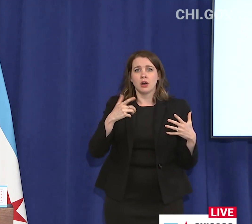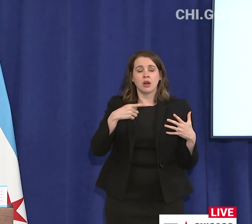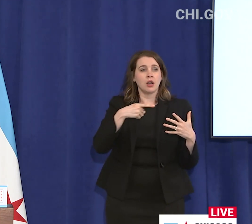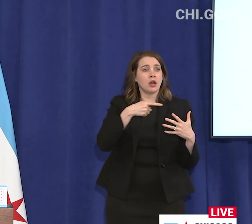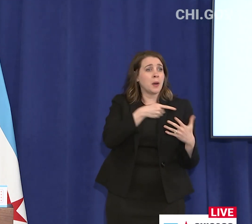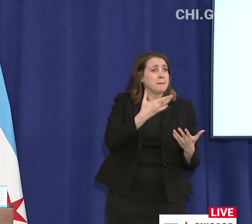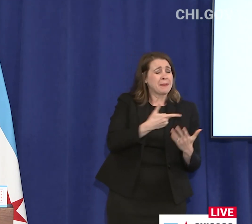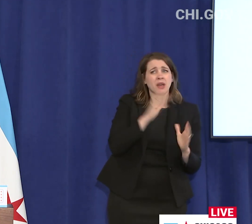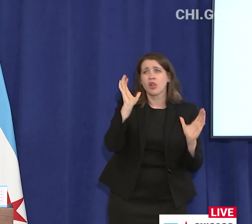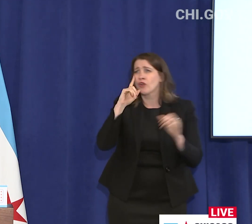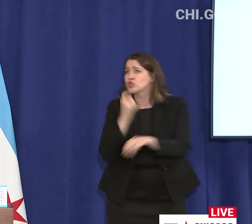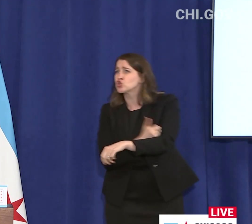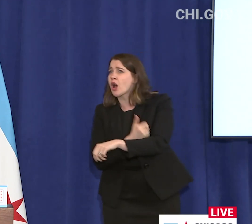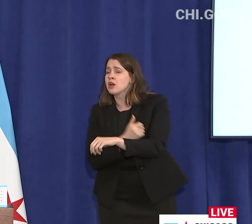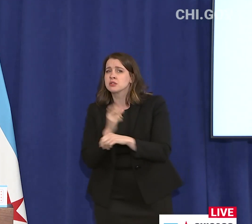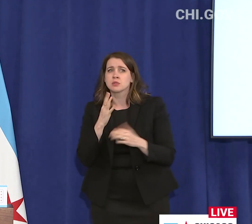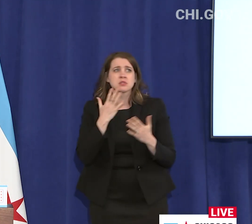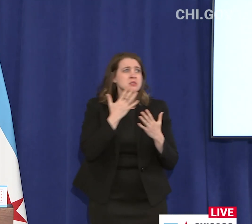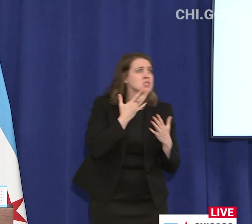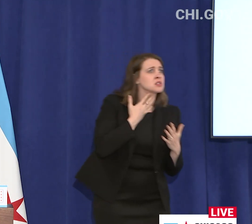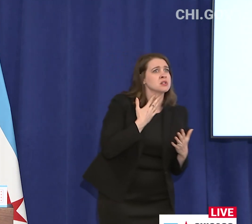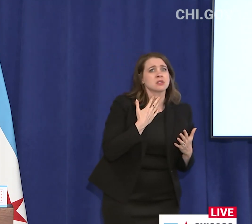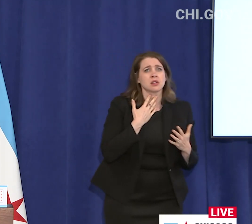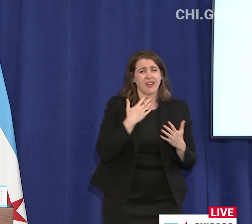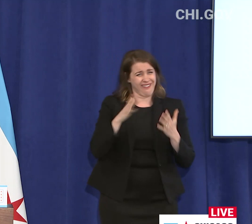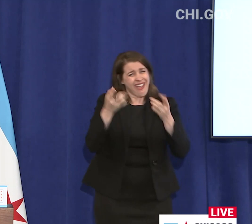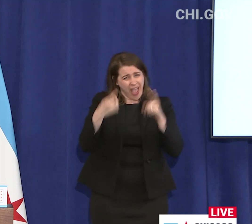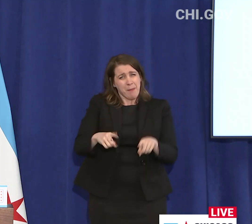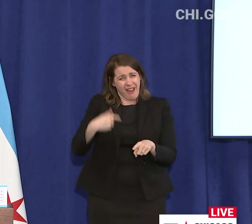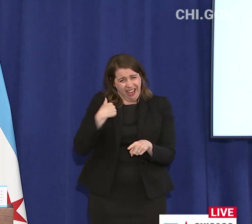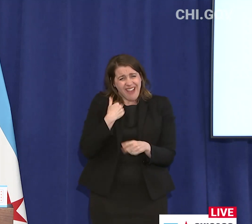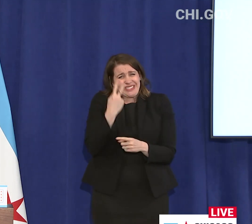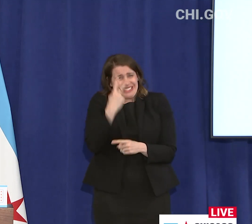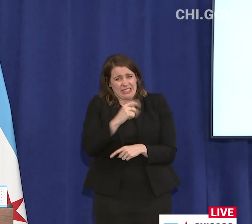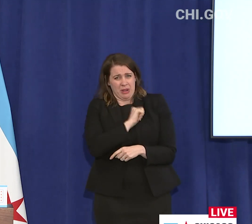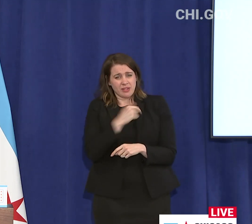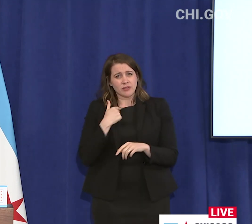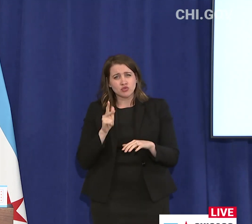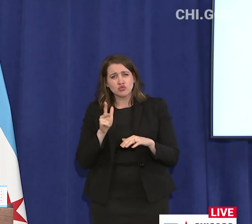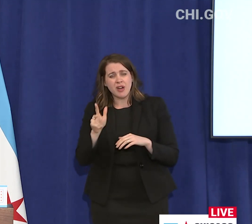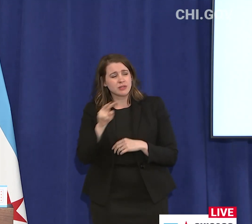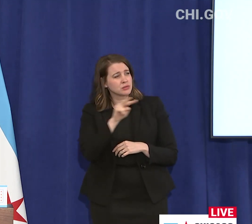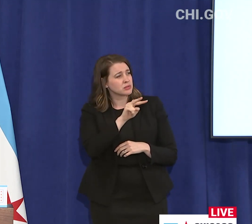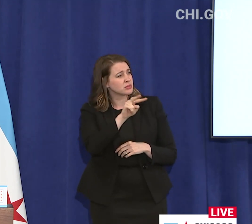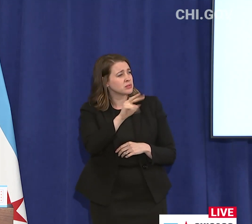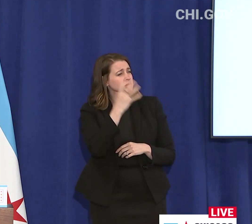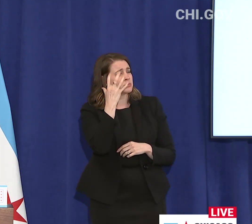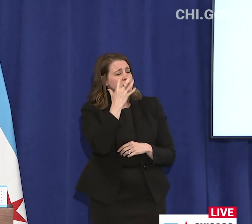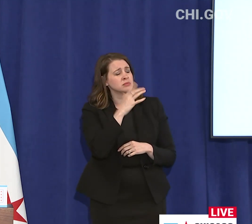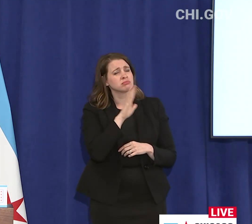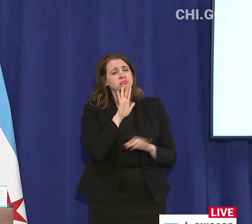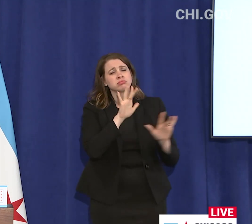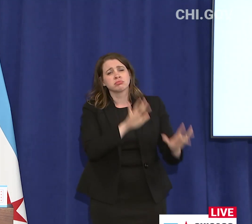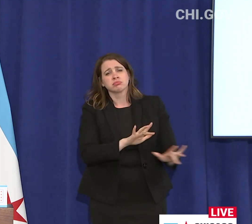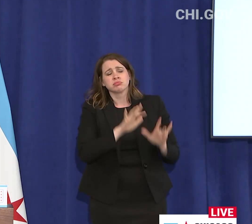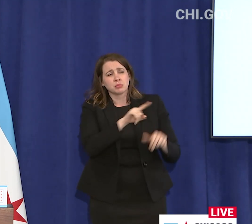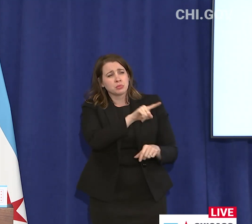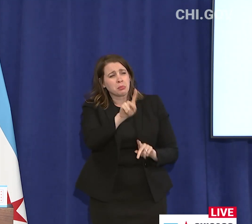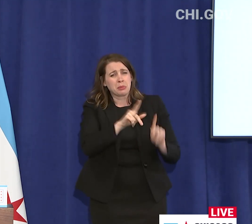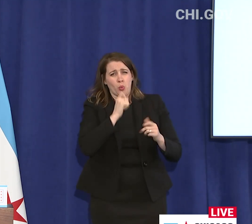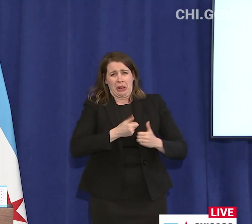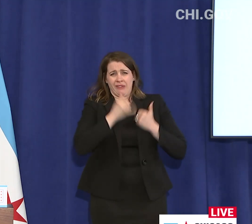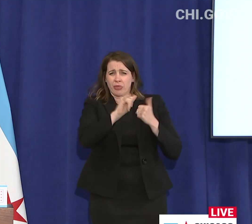fix or looking for their next fix. I've driven those streets and I've seen those poor souls in those